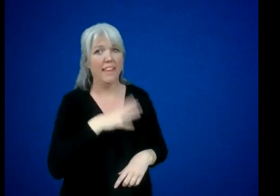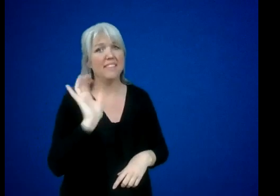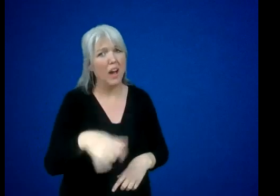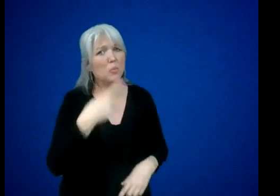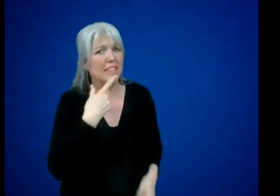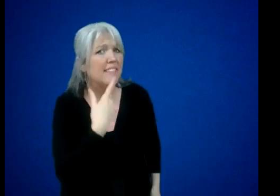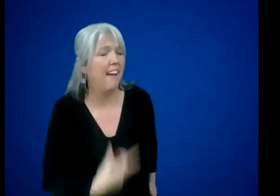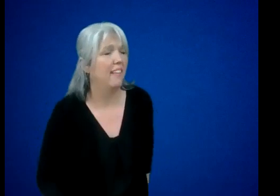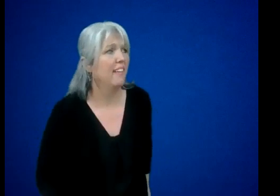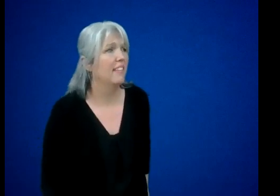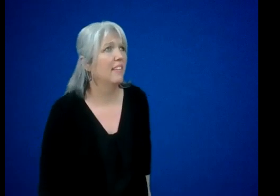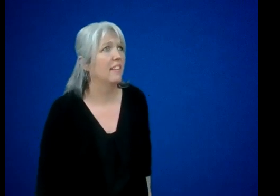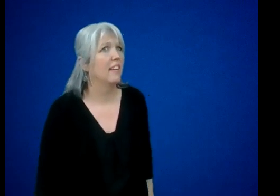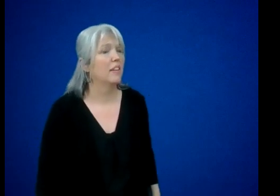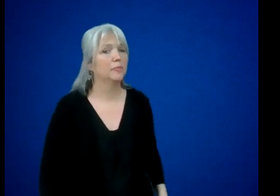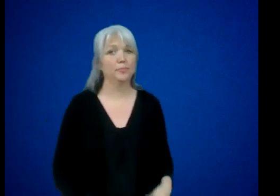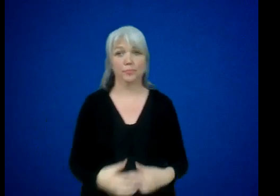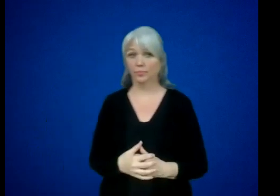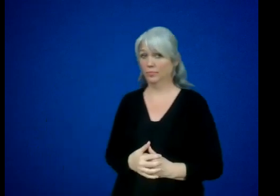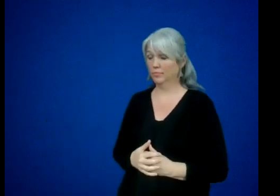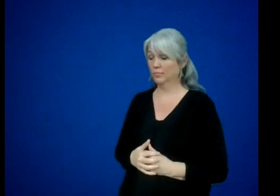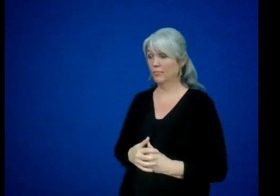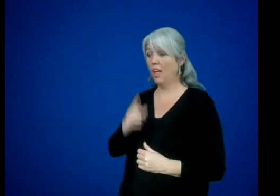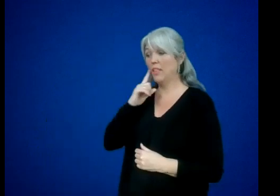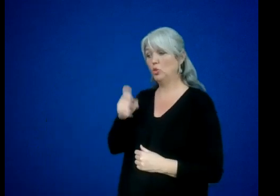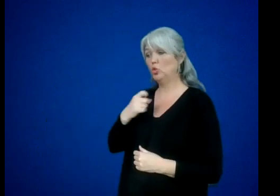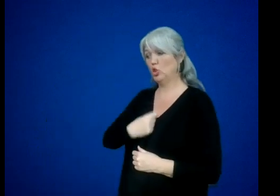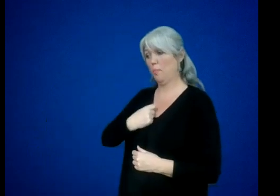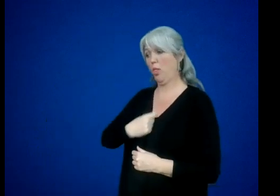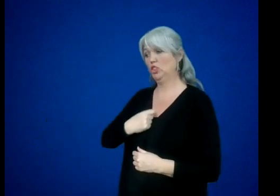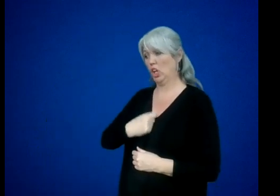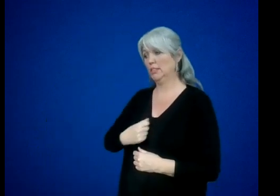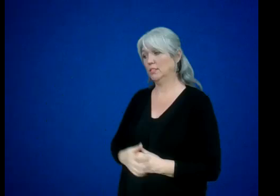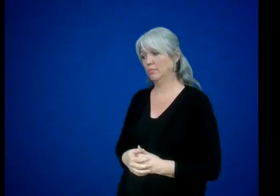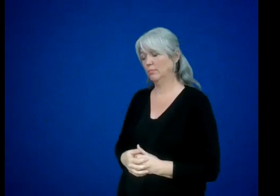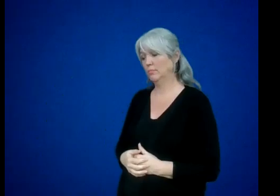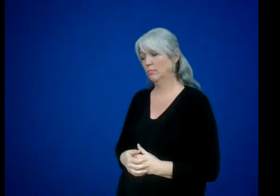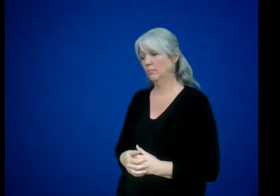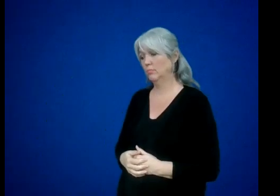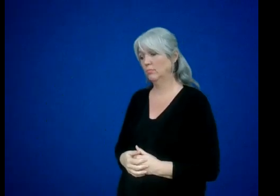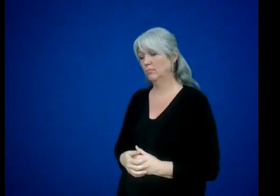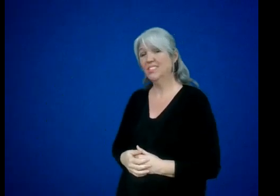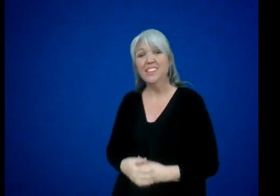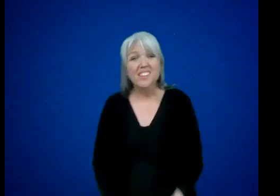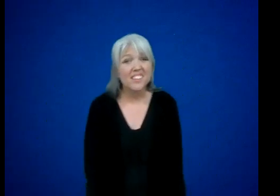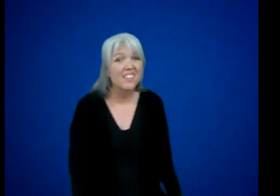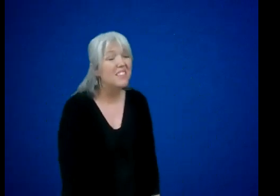said. I think you should apologize, said the preacher. Me? I